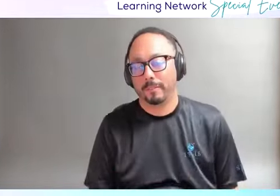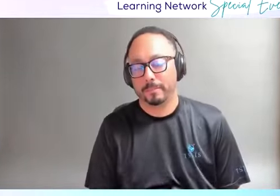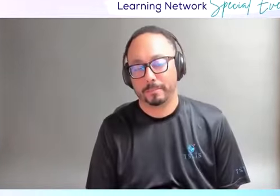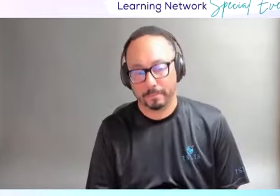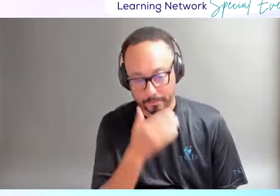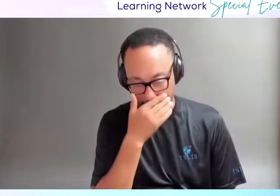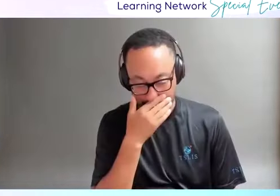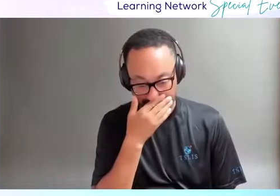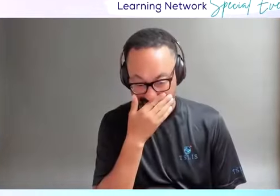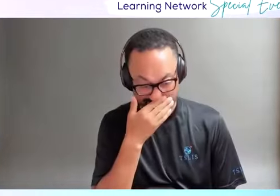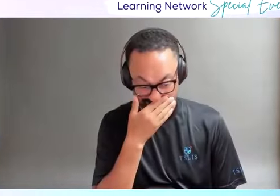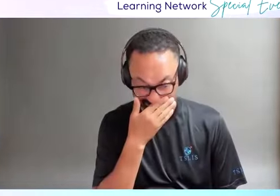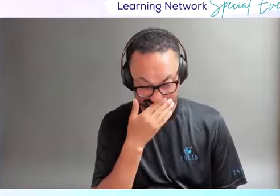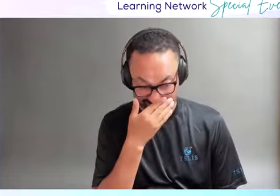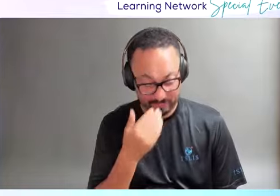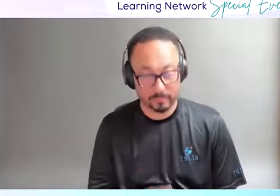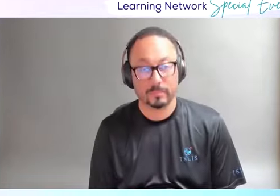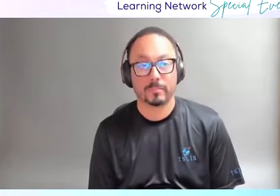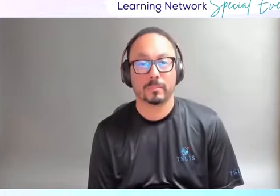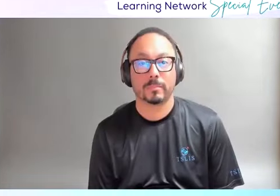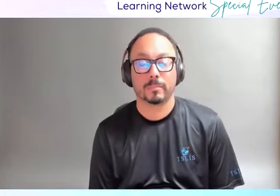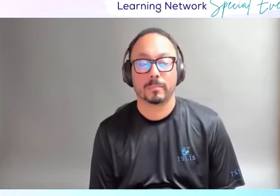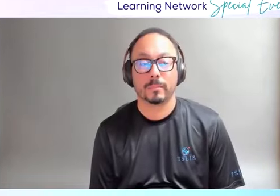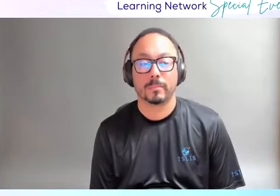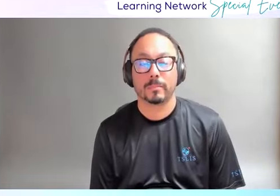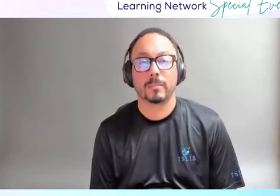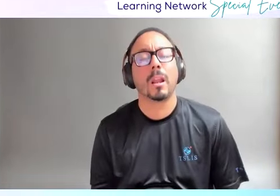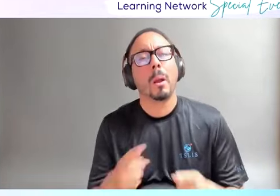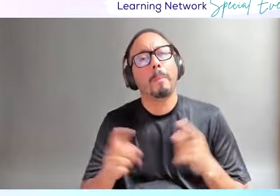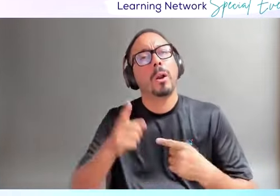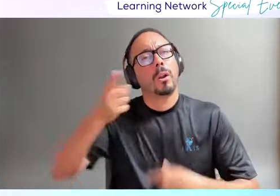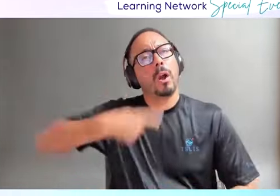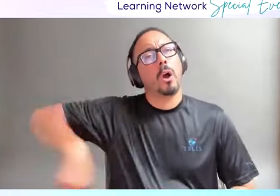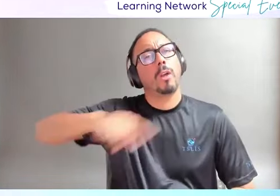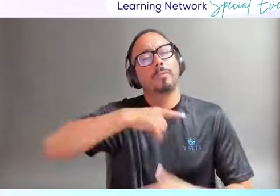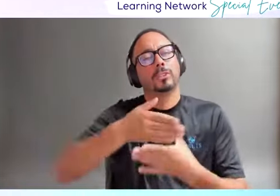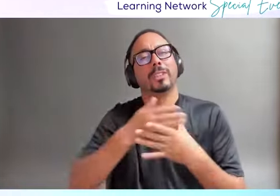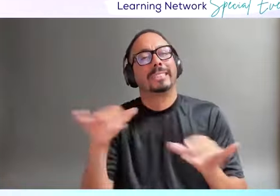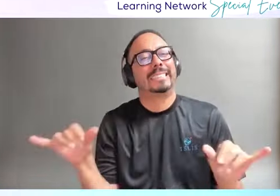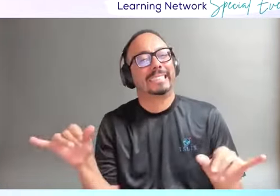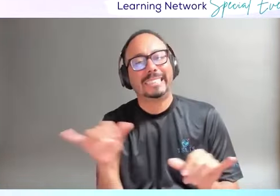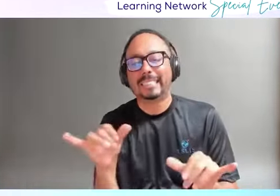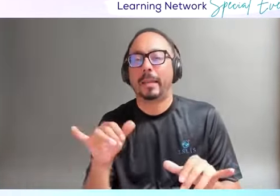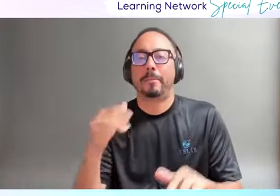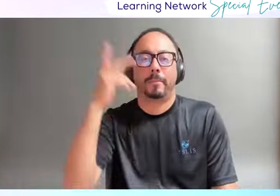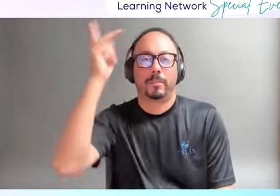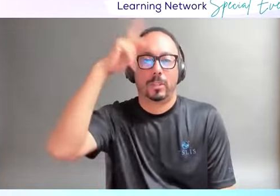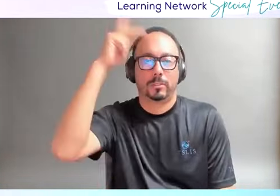All of these share the same philosophies, though. In that project that was done around co creating evidence, a lot